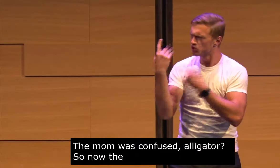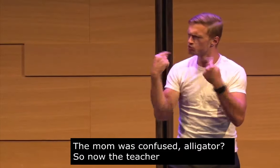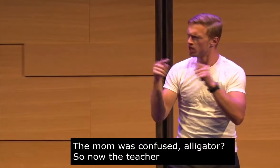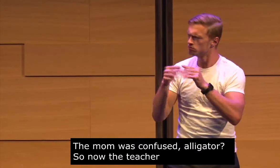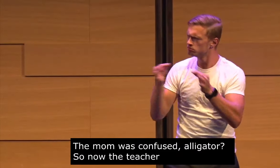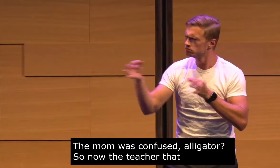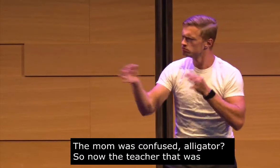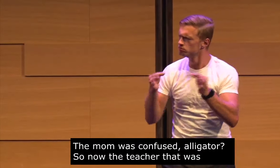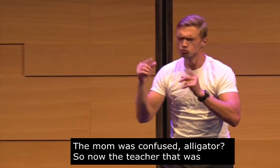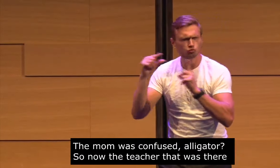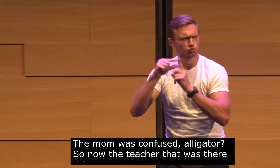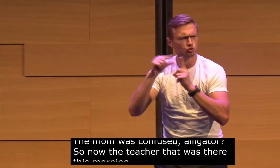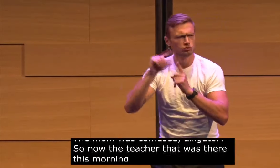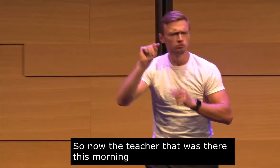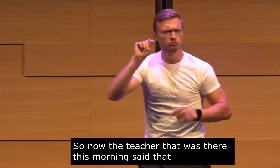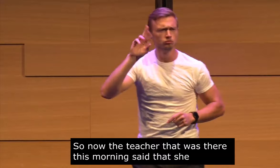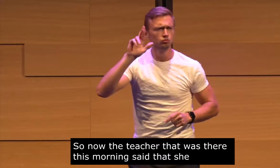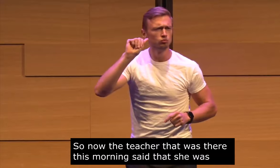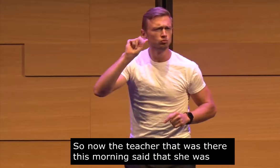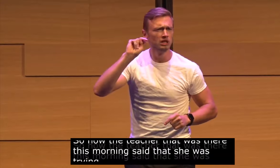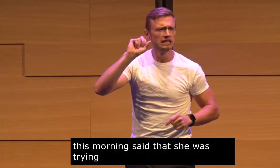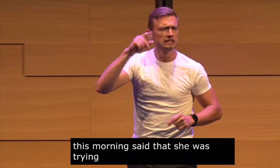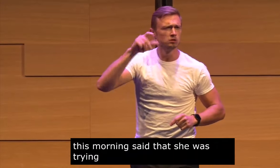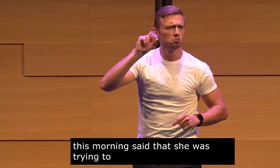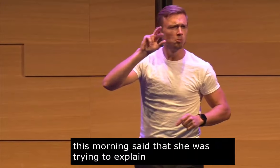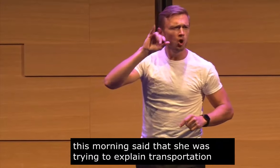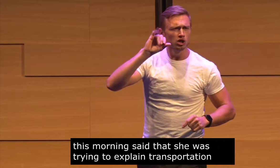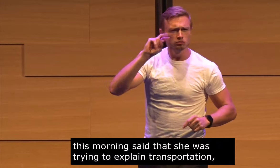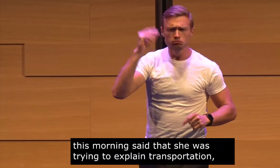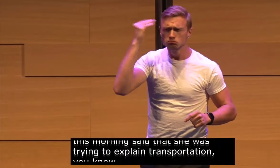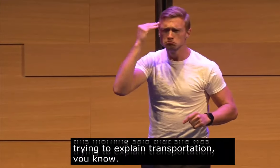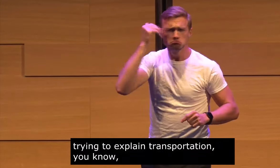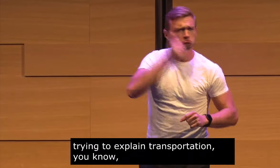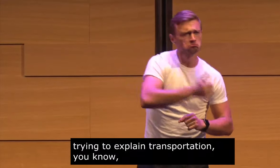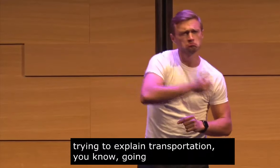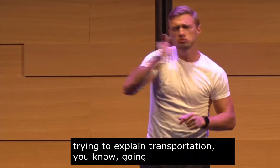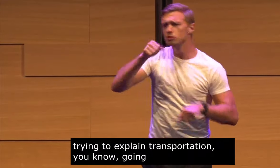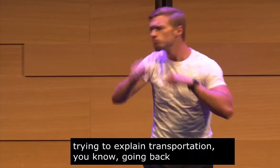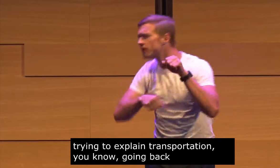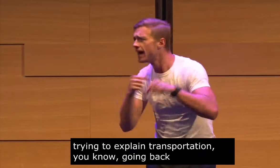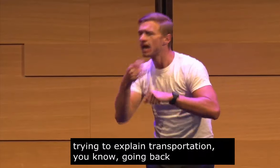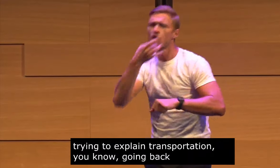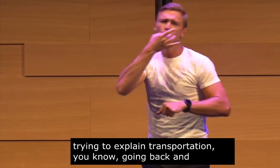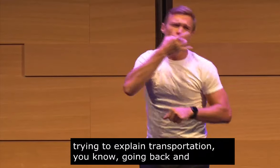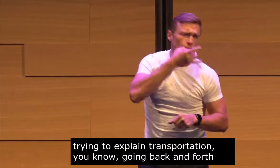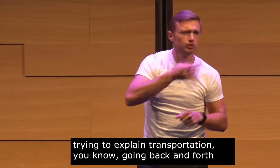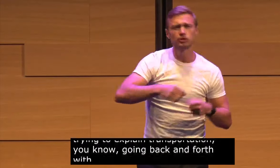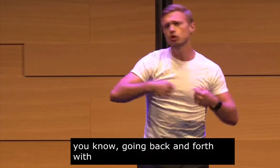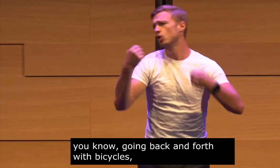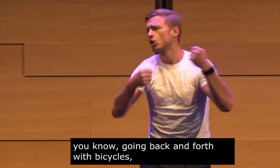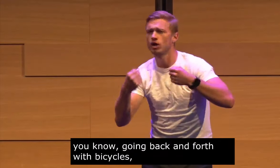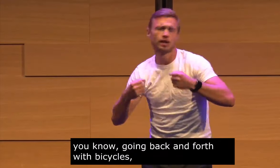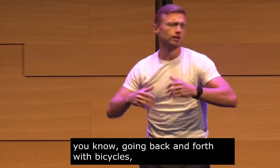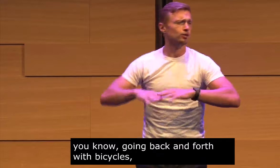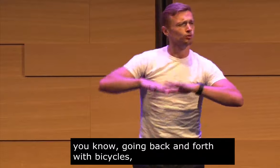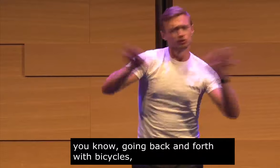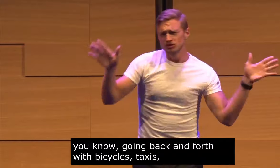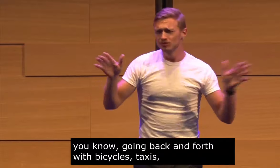So now, you know, the teacher that was there this morning said that she was trying to explain transportation, you know, going back and forth with bicycles, taxis,